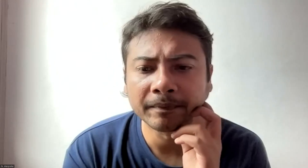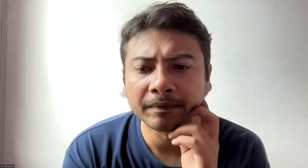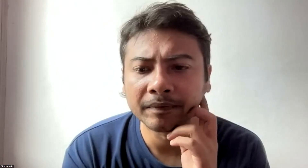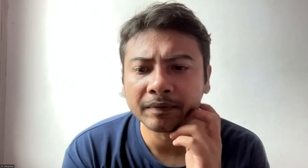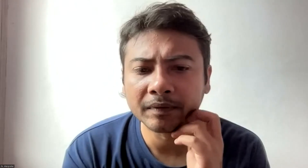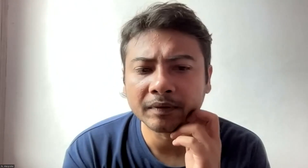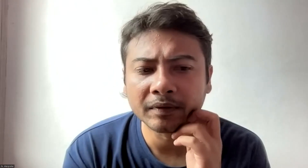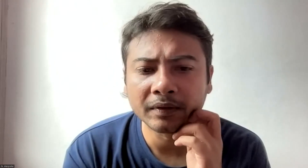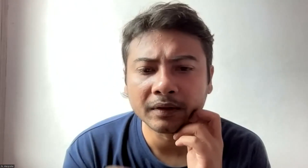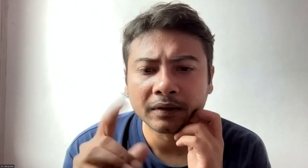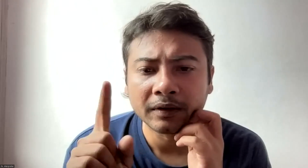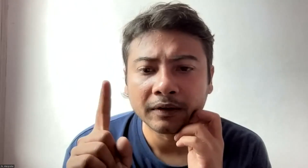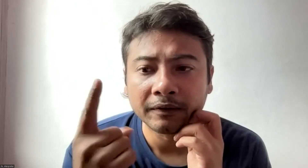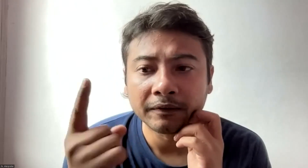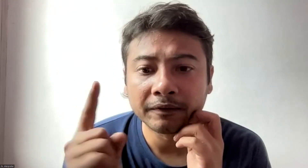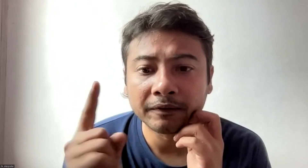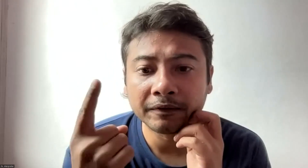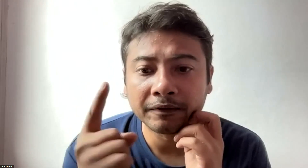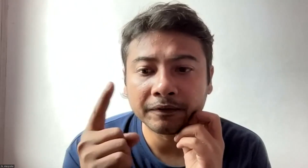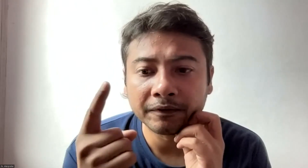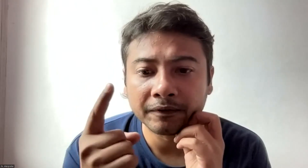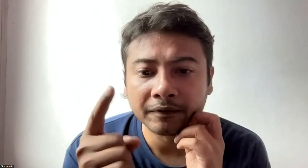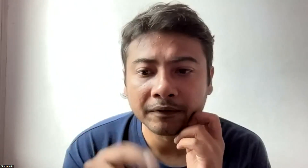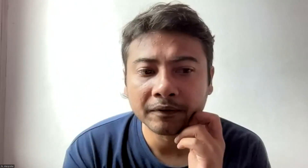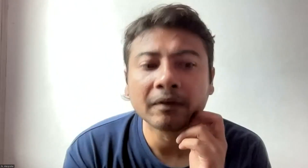Second session has been uploaded. First, let me have a look at it.